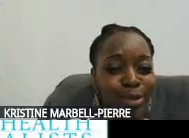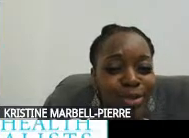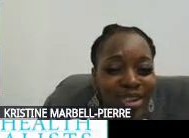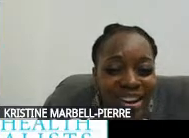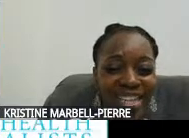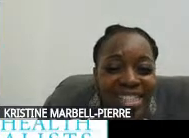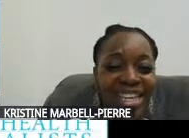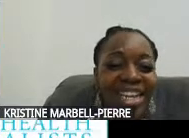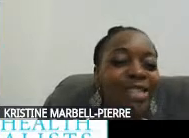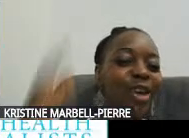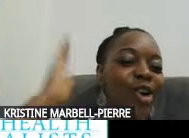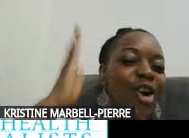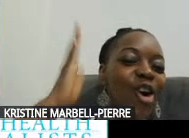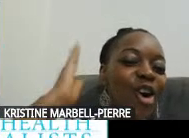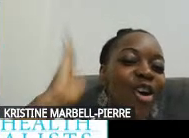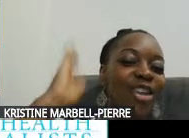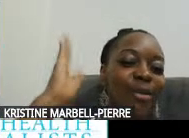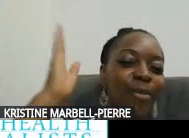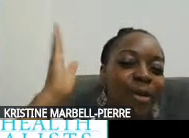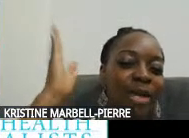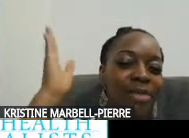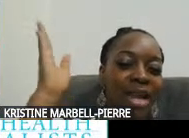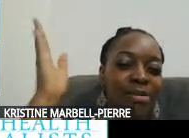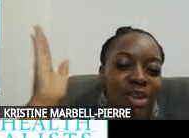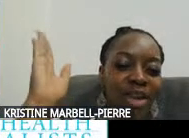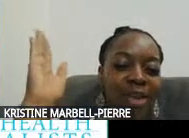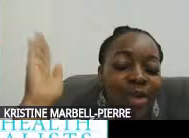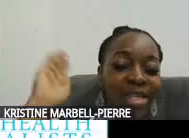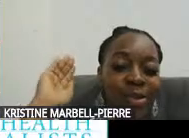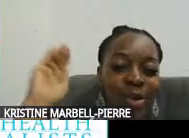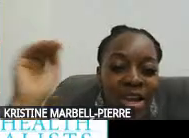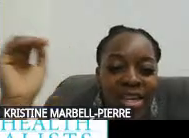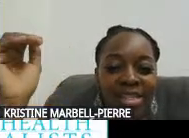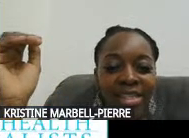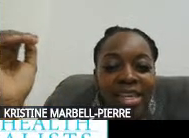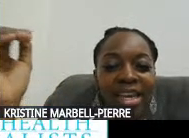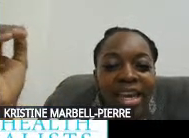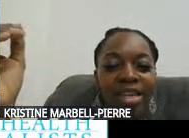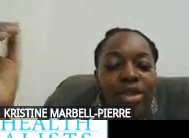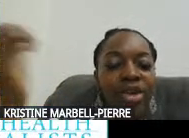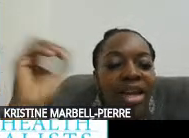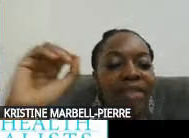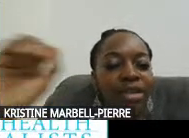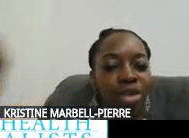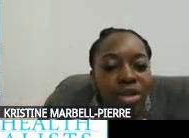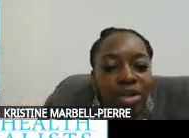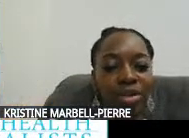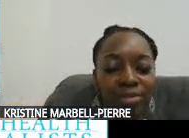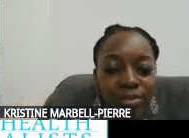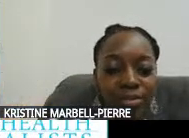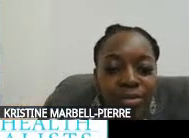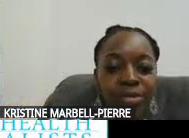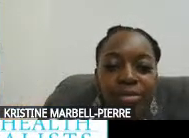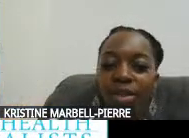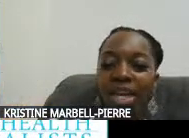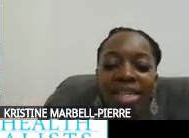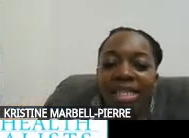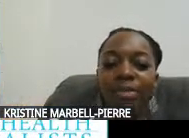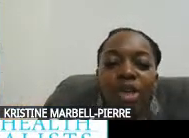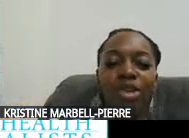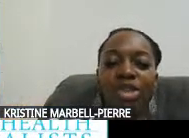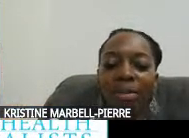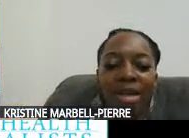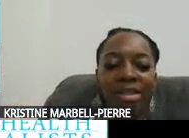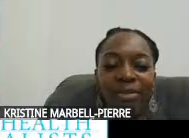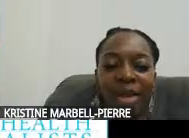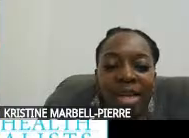too, right? That's when all the problems come to your head, when it's quiet. So you can have a journal. It doesn't mean